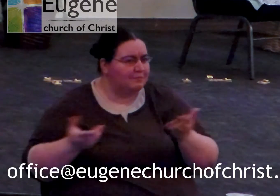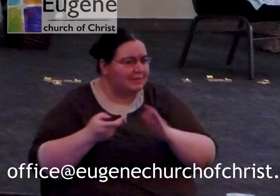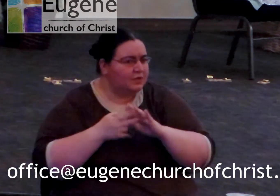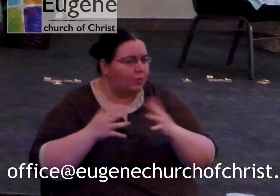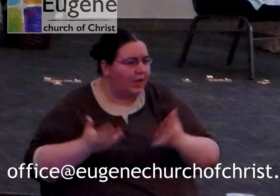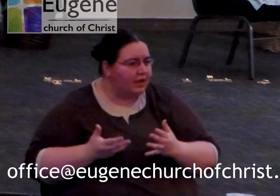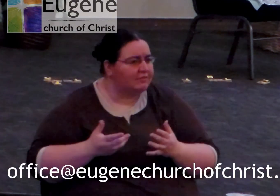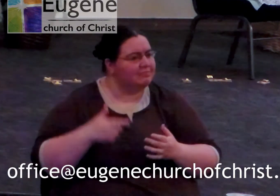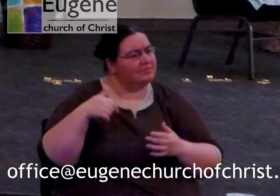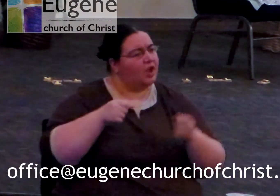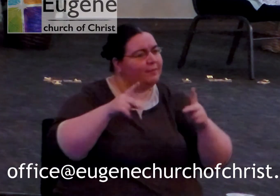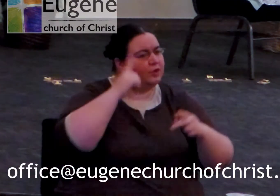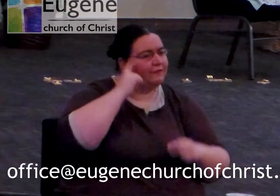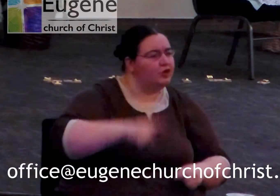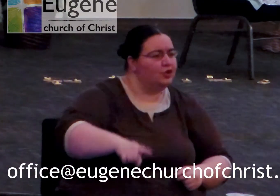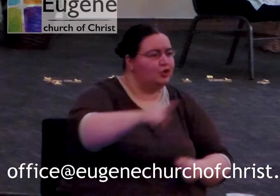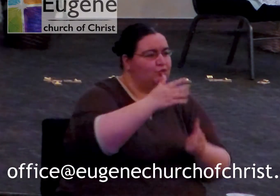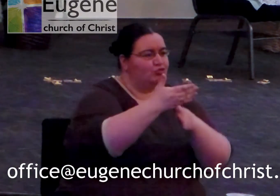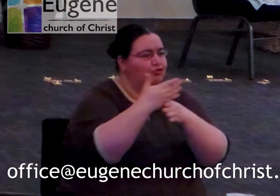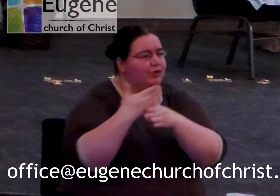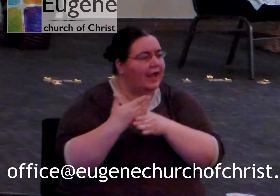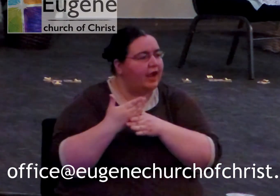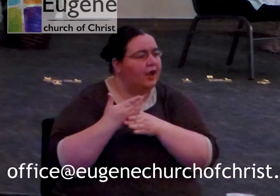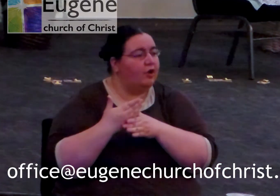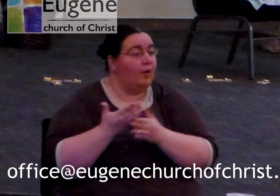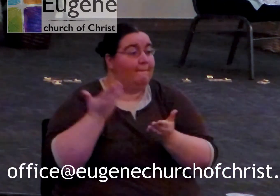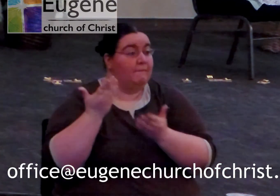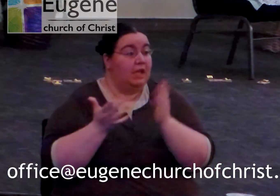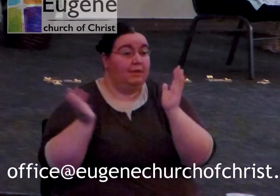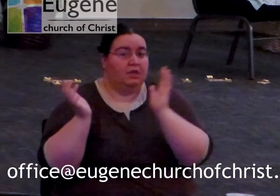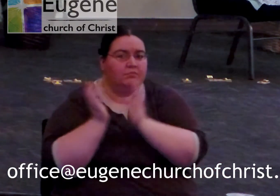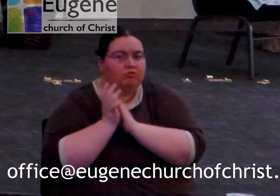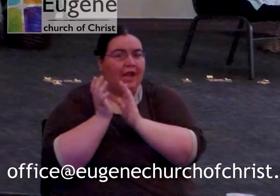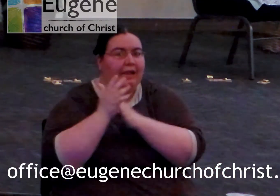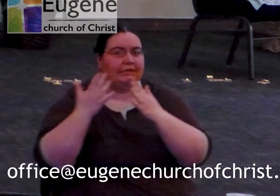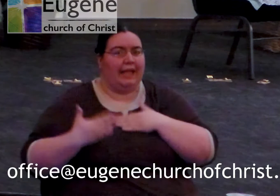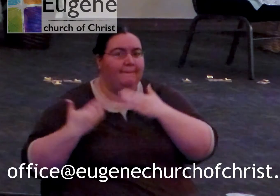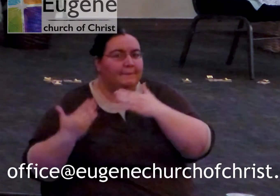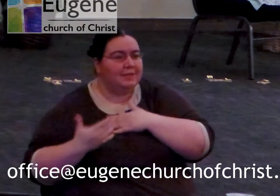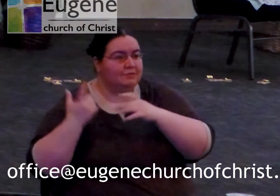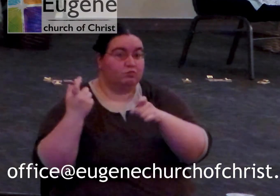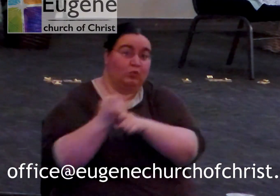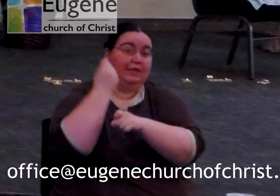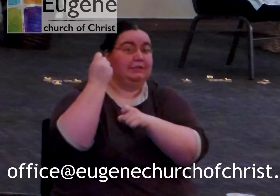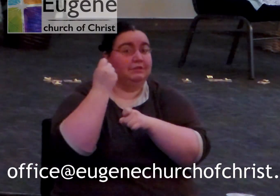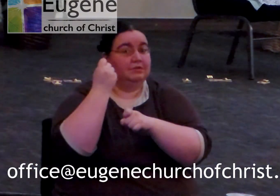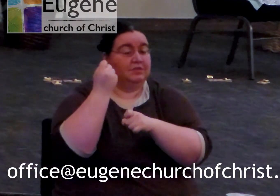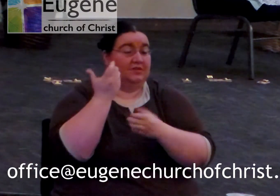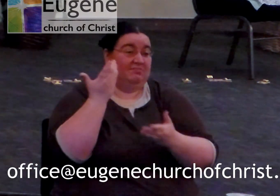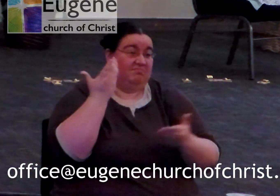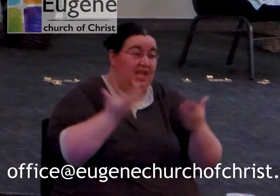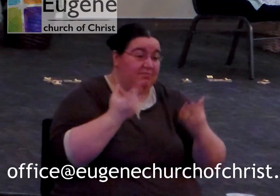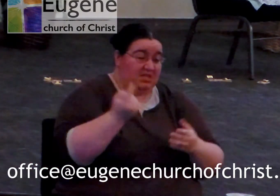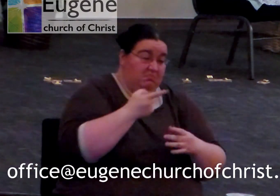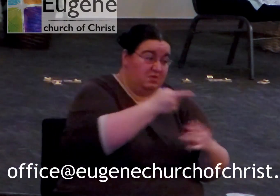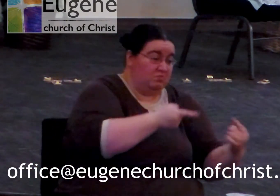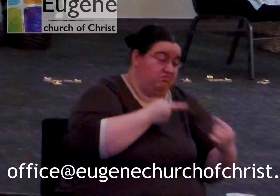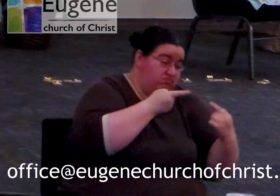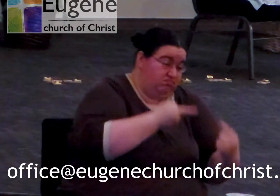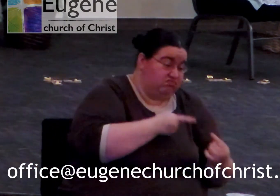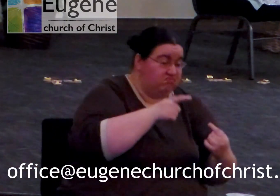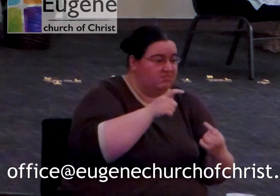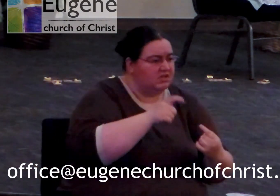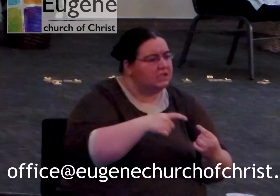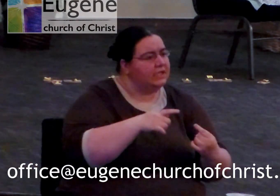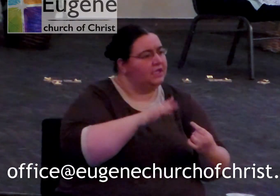that we talked about and the stories that we want to share. It could also be something that we're really struggling with, that we just need the support and help of our brothers and sisters.